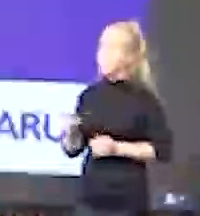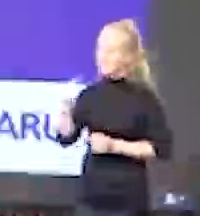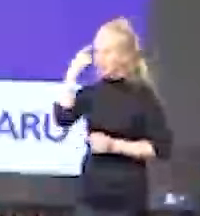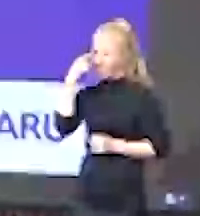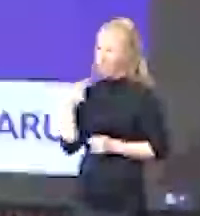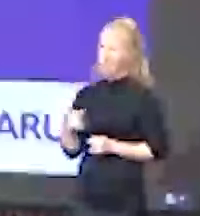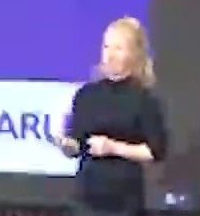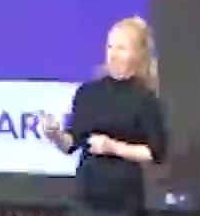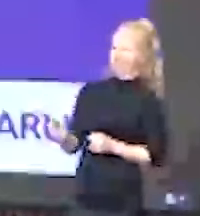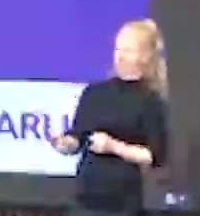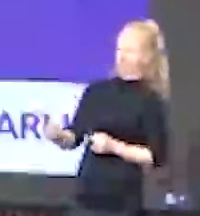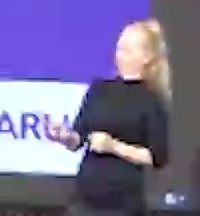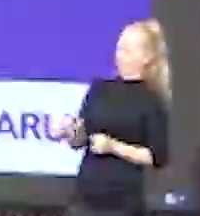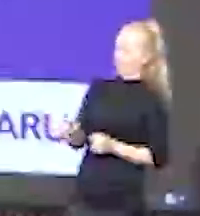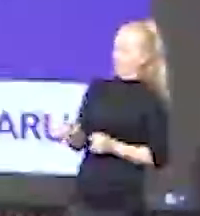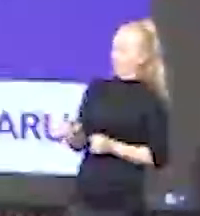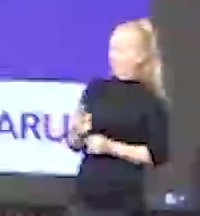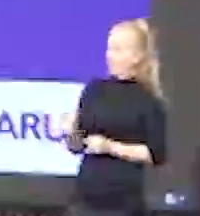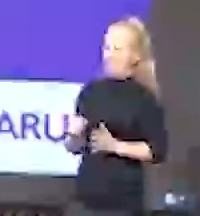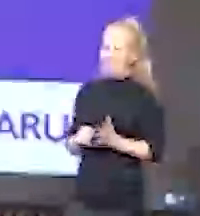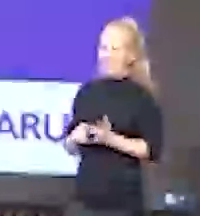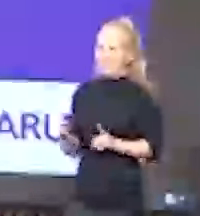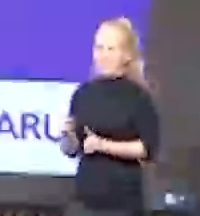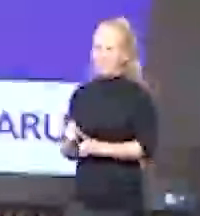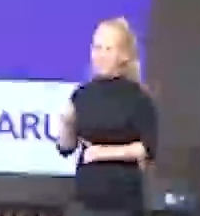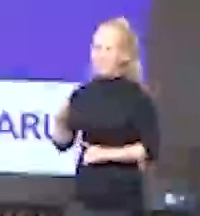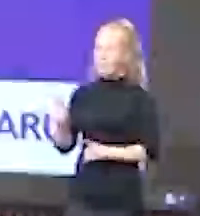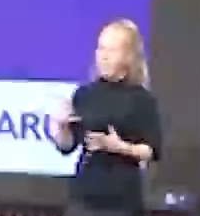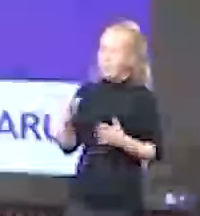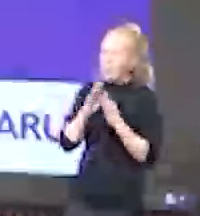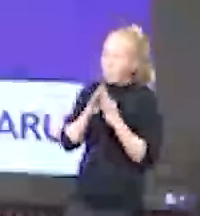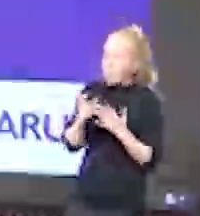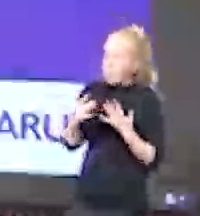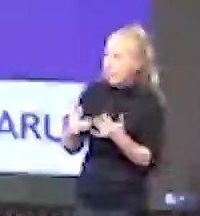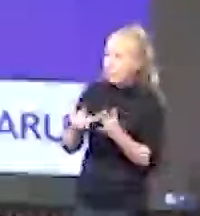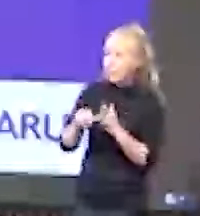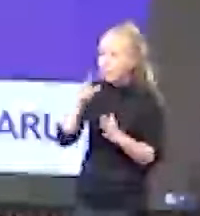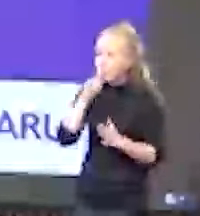might sound pretty simple or trite, but it's amazing how many times people will come through the door,